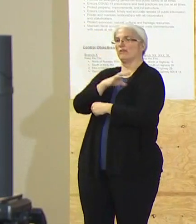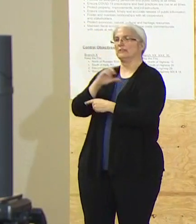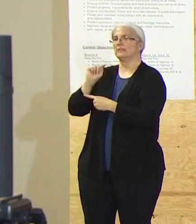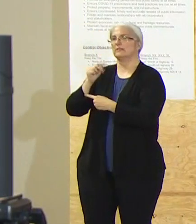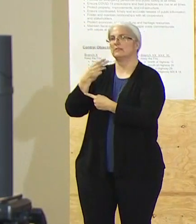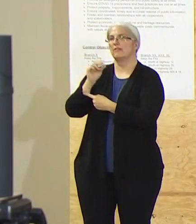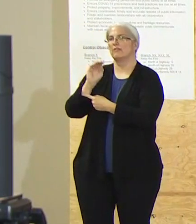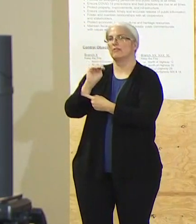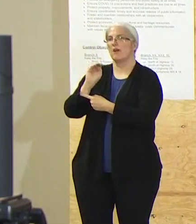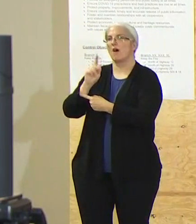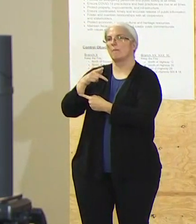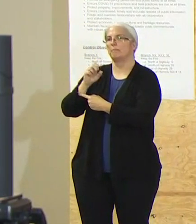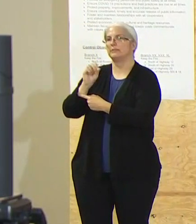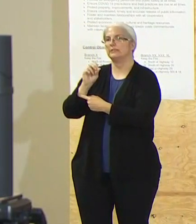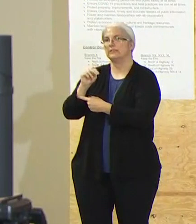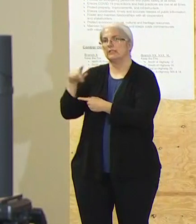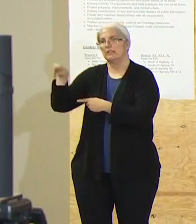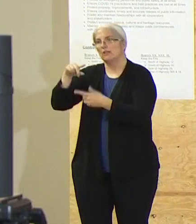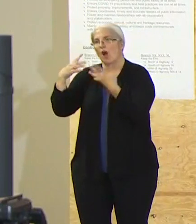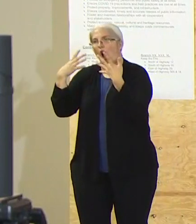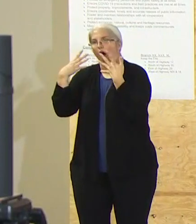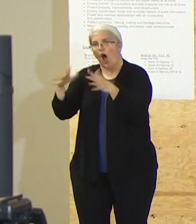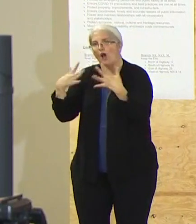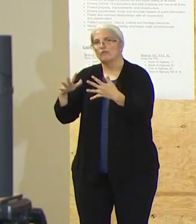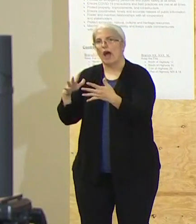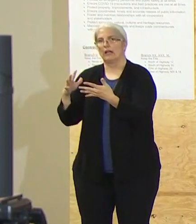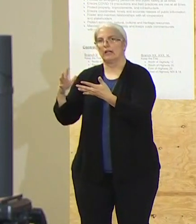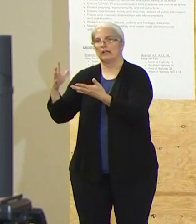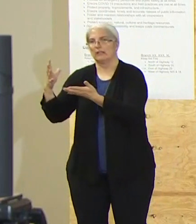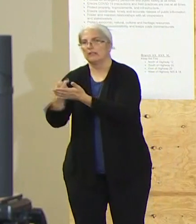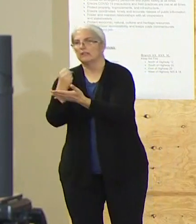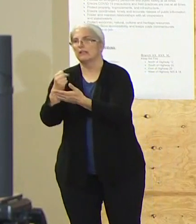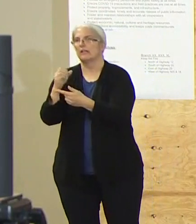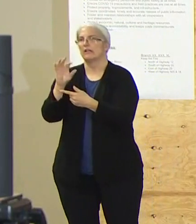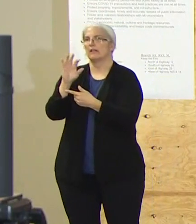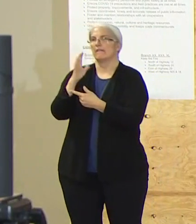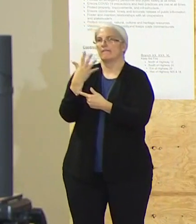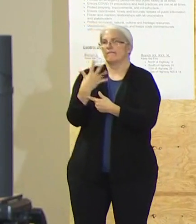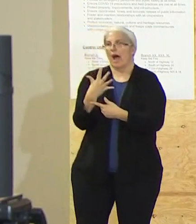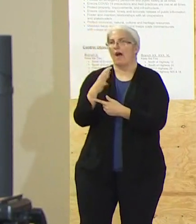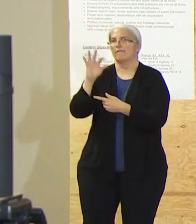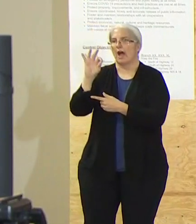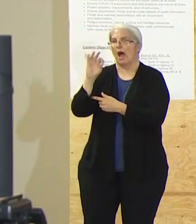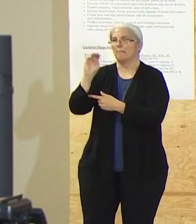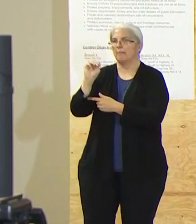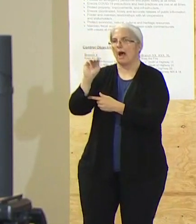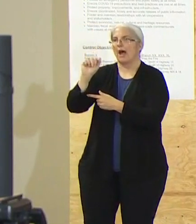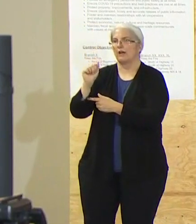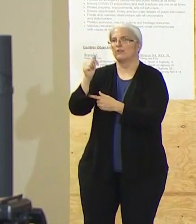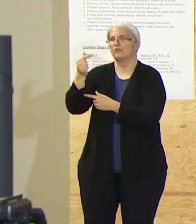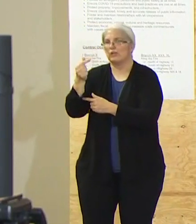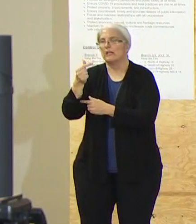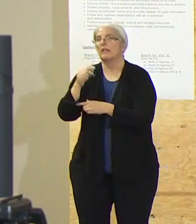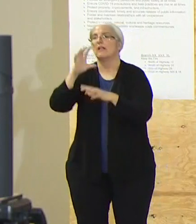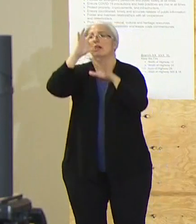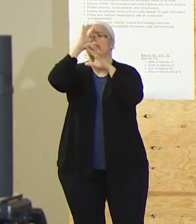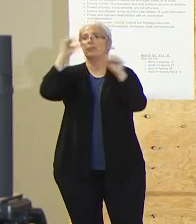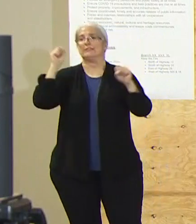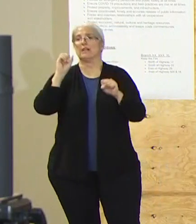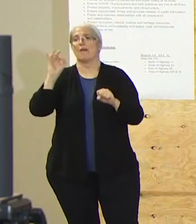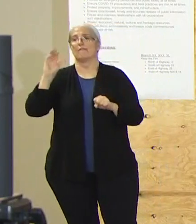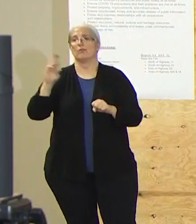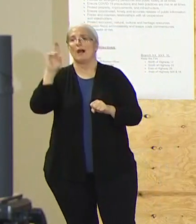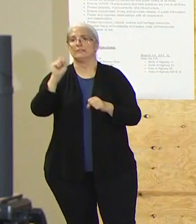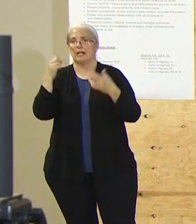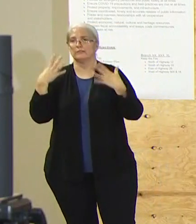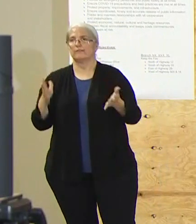FMAGs. Again, that's the assistant grants related to fires. The President of the United States has to sign off on, and we thank him